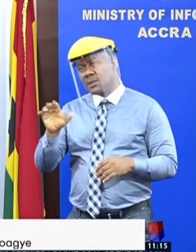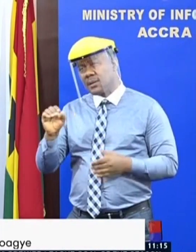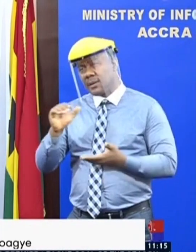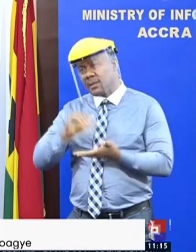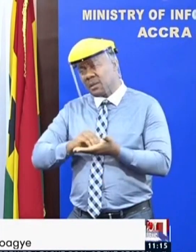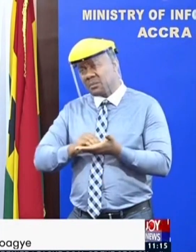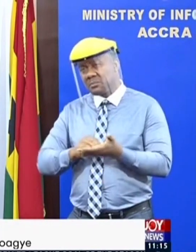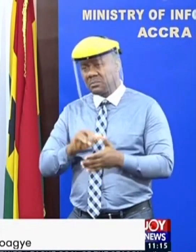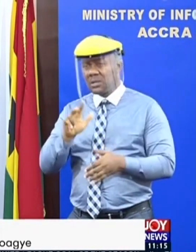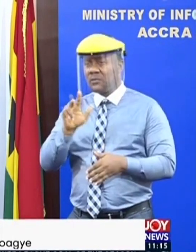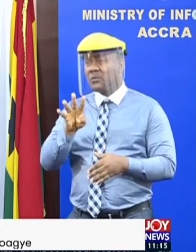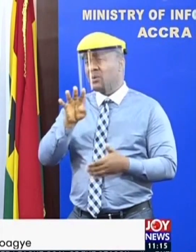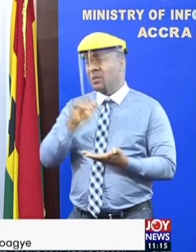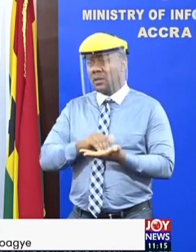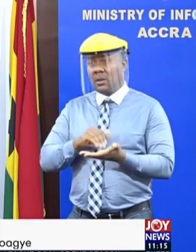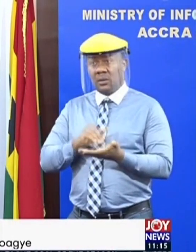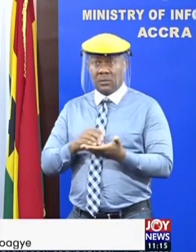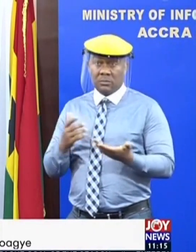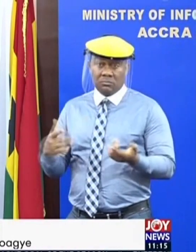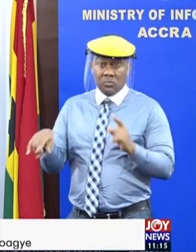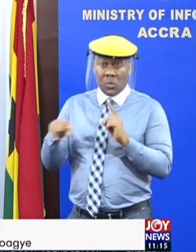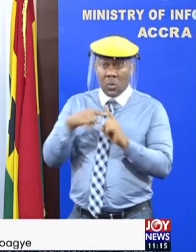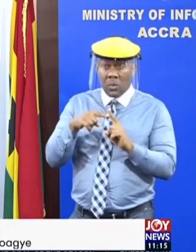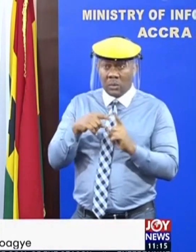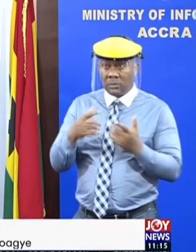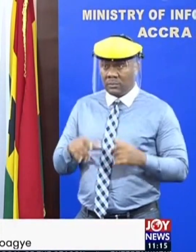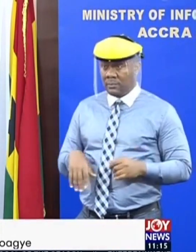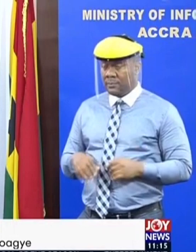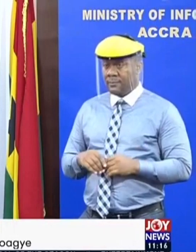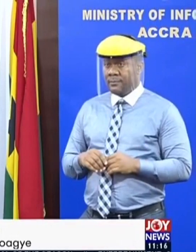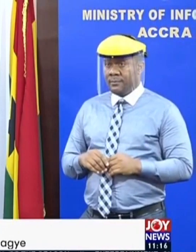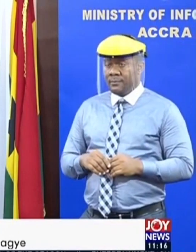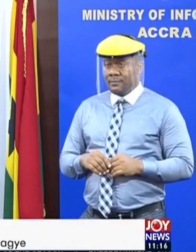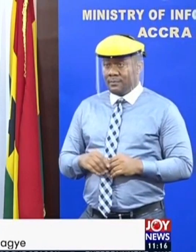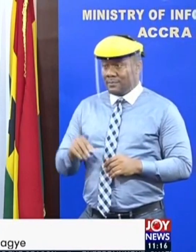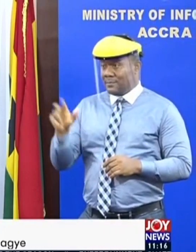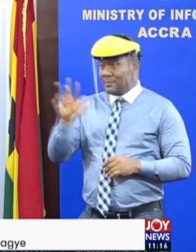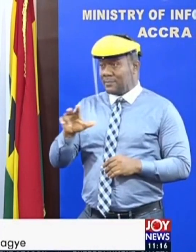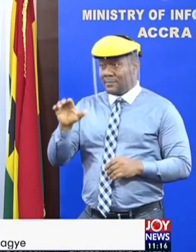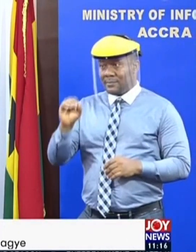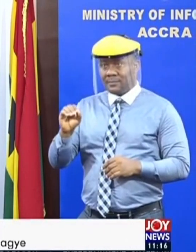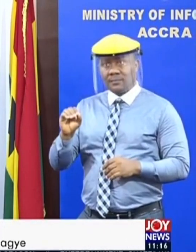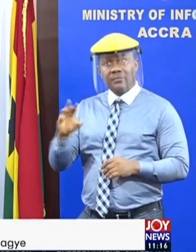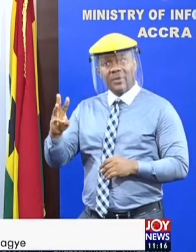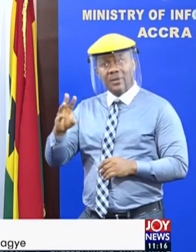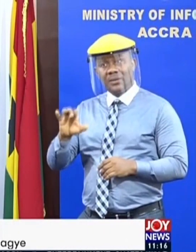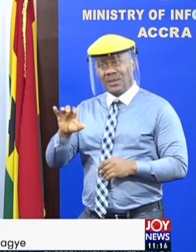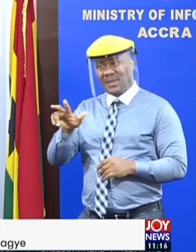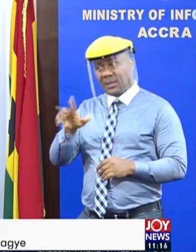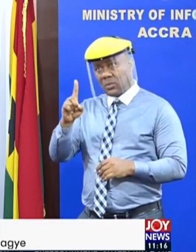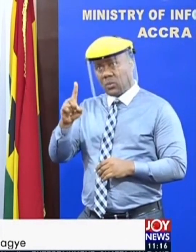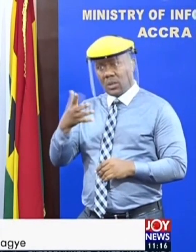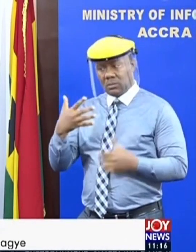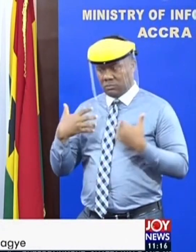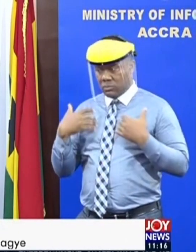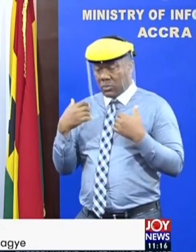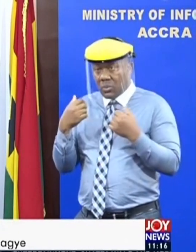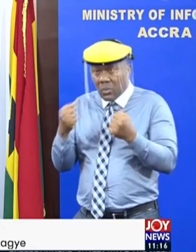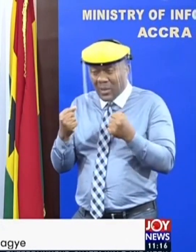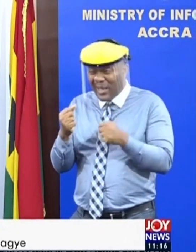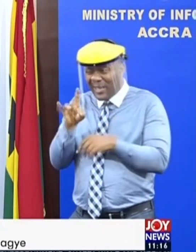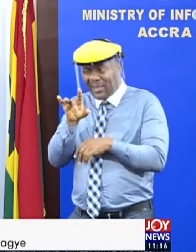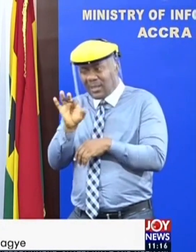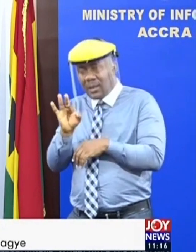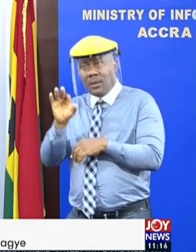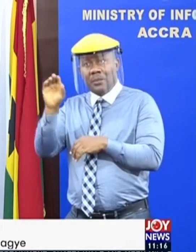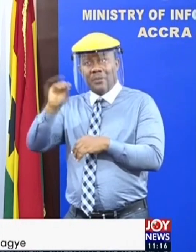34,000 cases total. 30,621 have recovered, accounting for about 89% recovery.